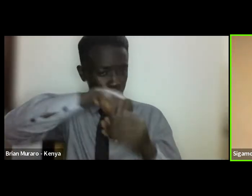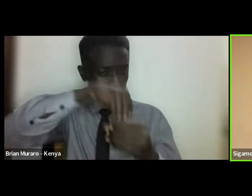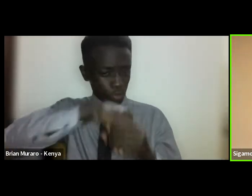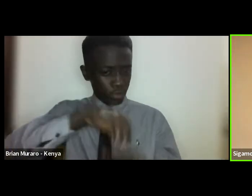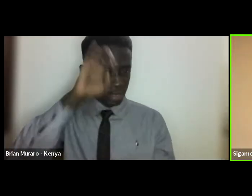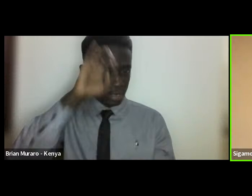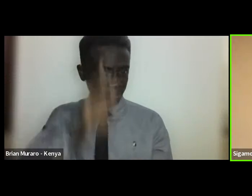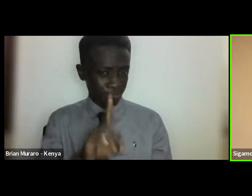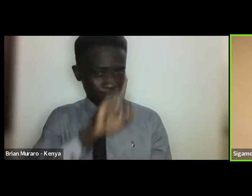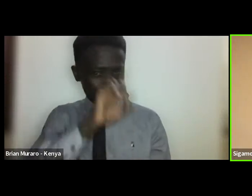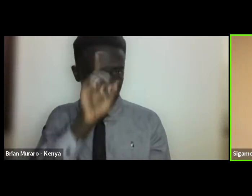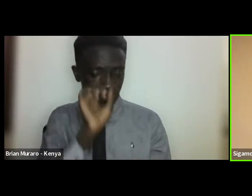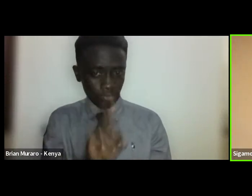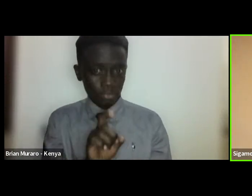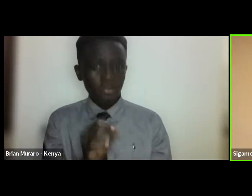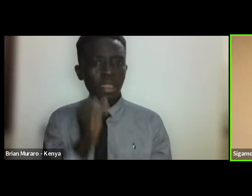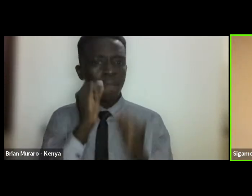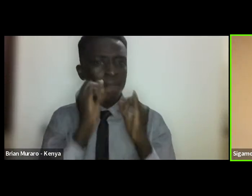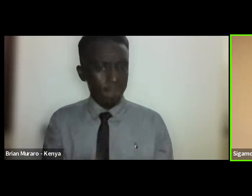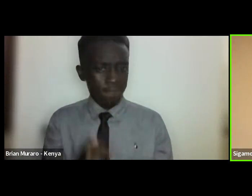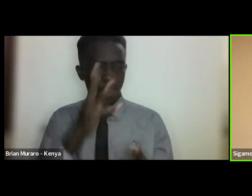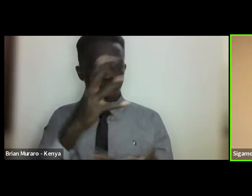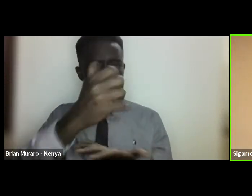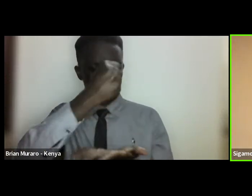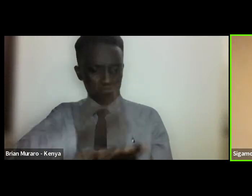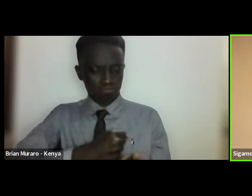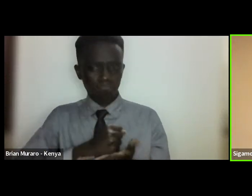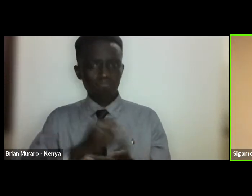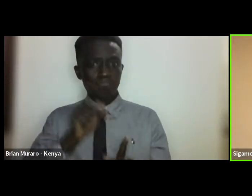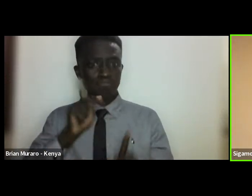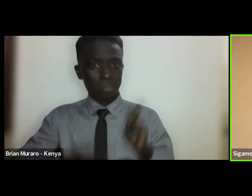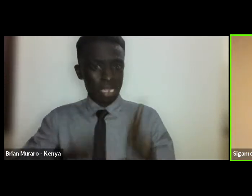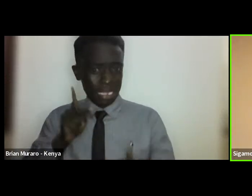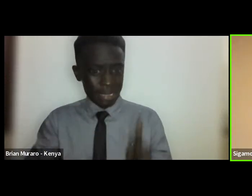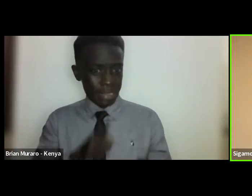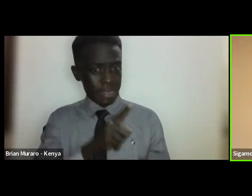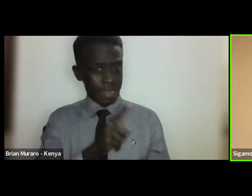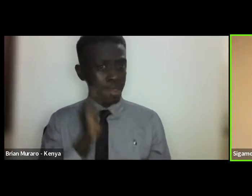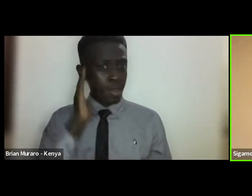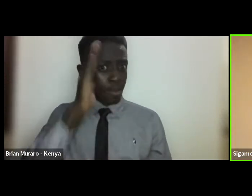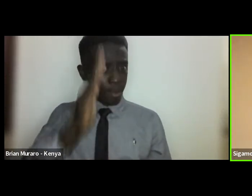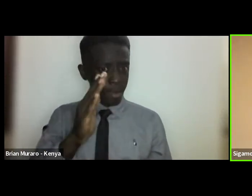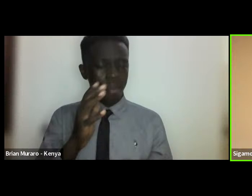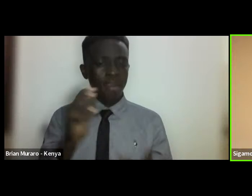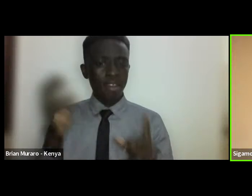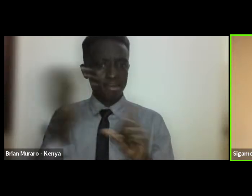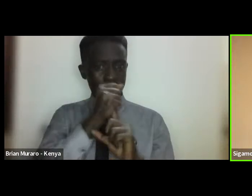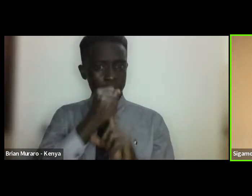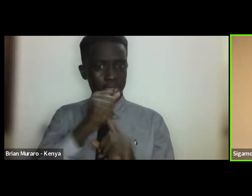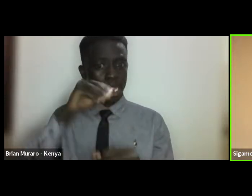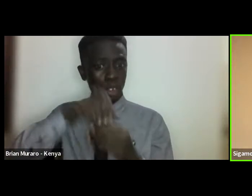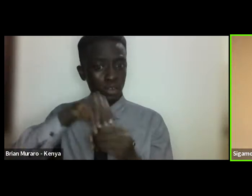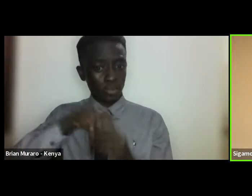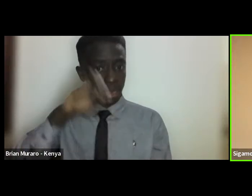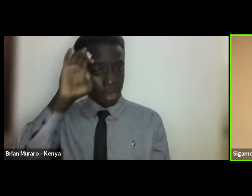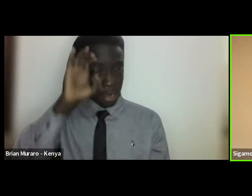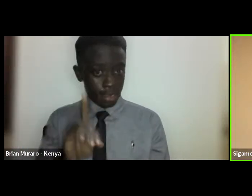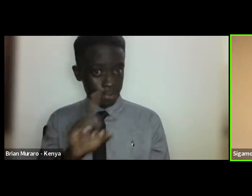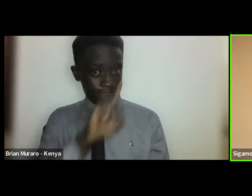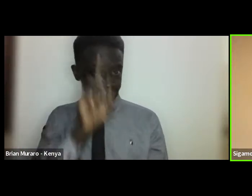If we employ people, will this result in inclusive education? If we